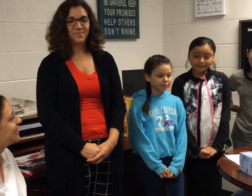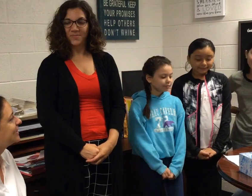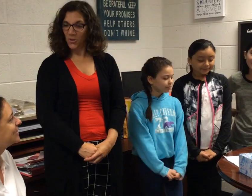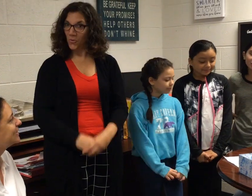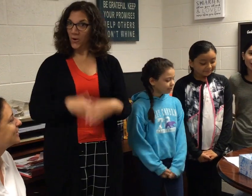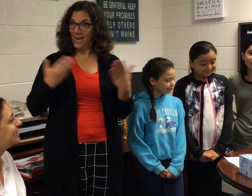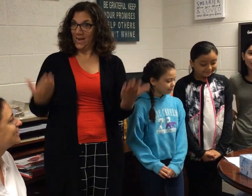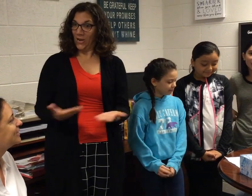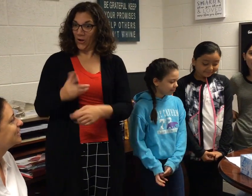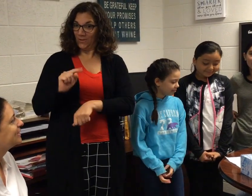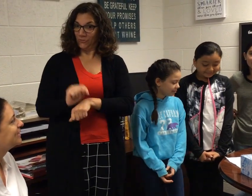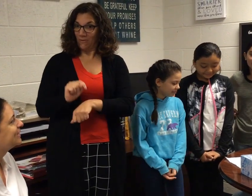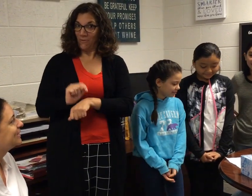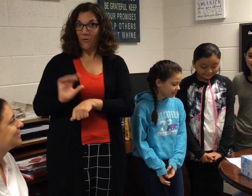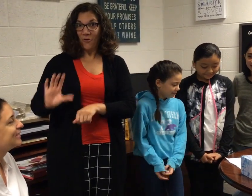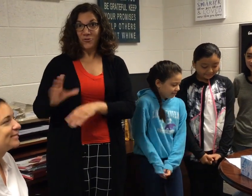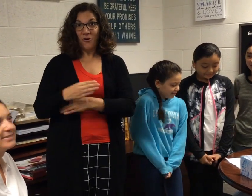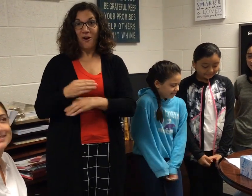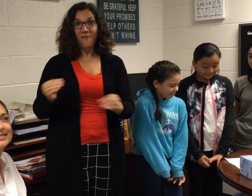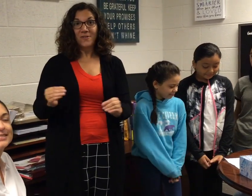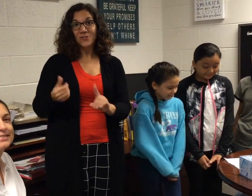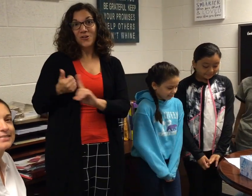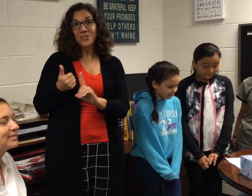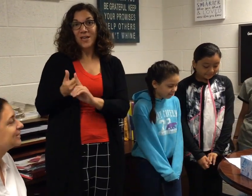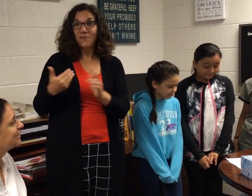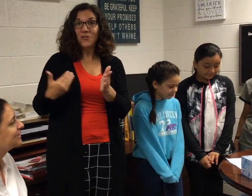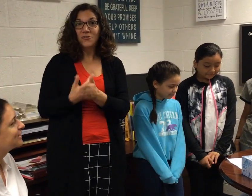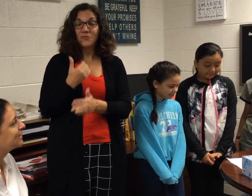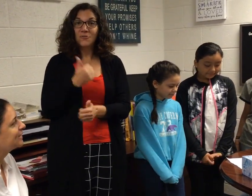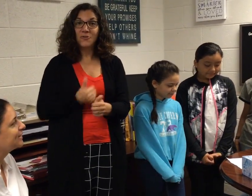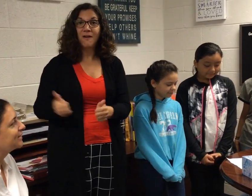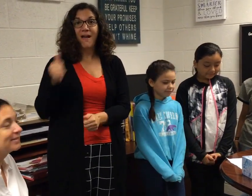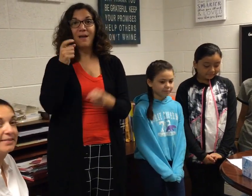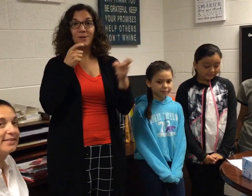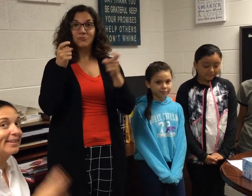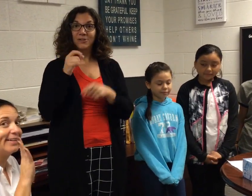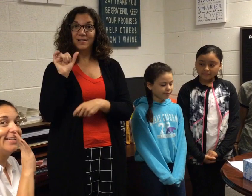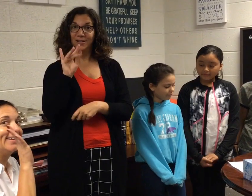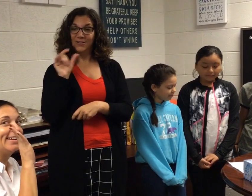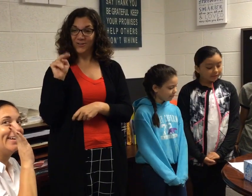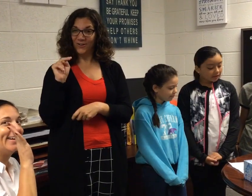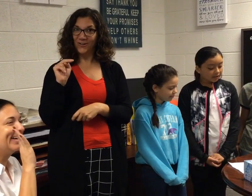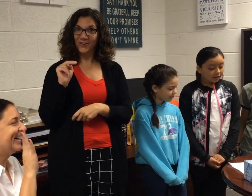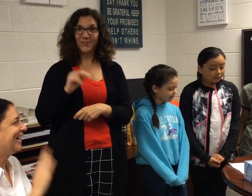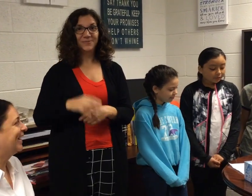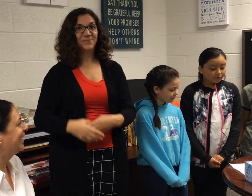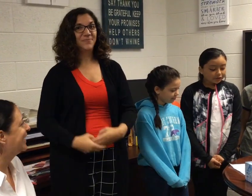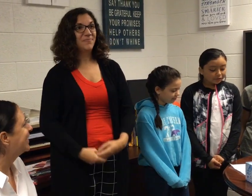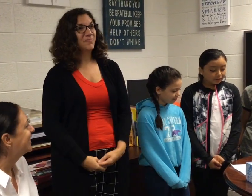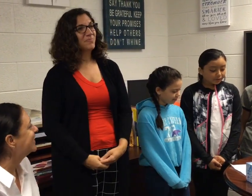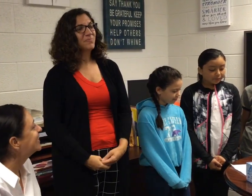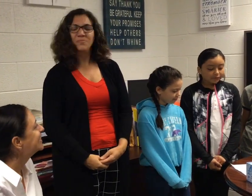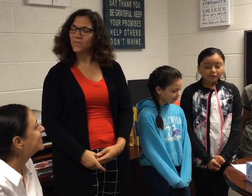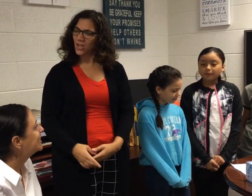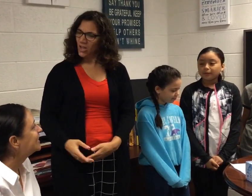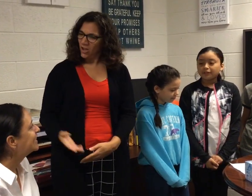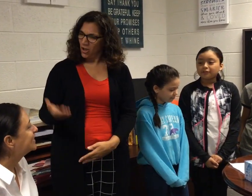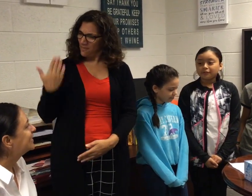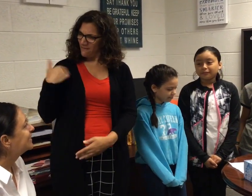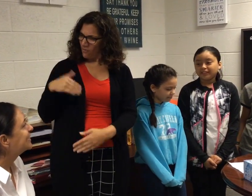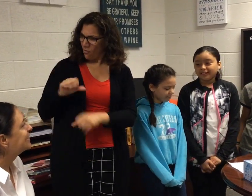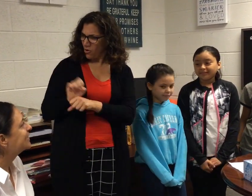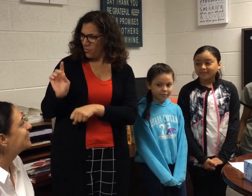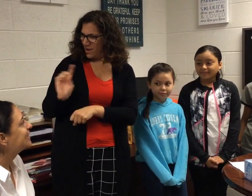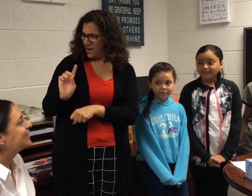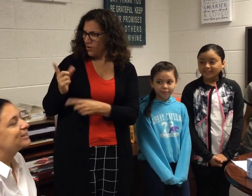Yay. Here we are in Miss Treadwell's office. She is our new administrative intern. Where did you work before and what